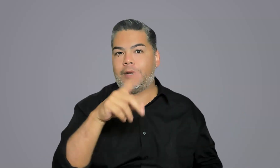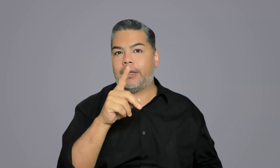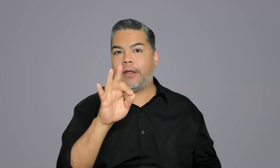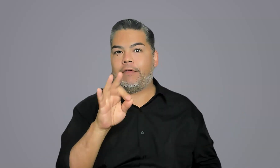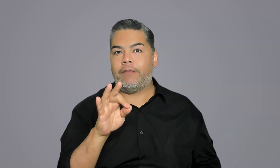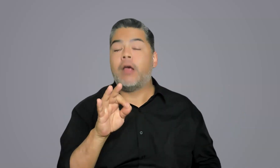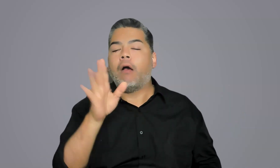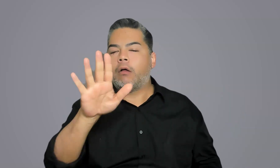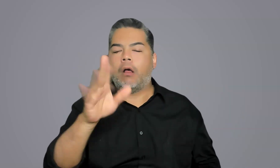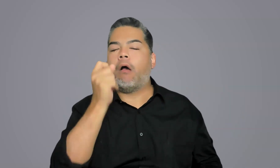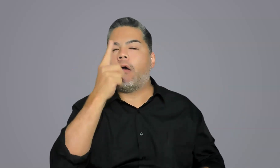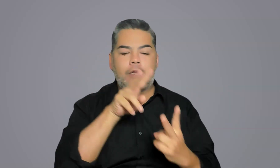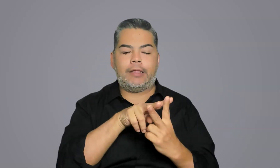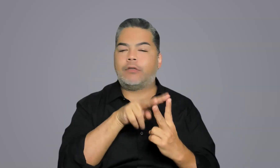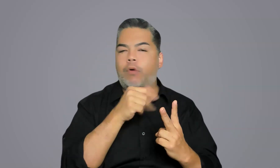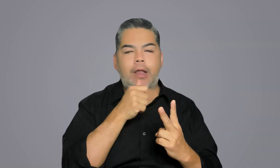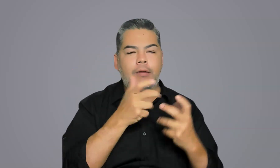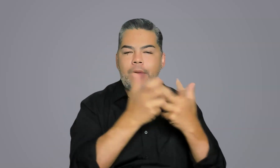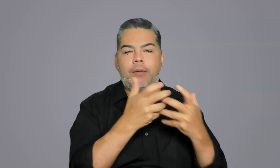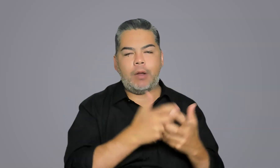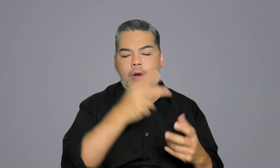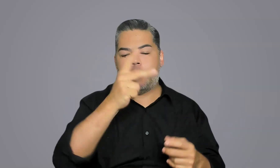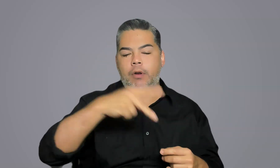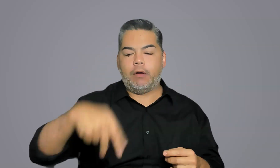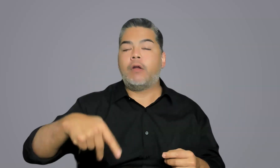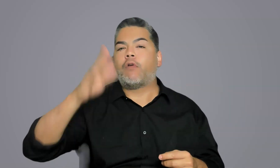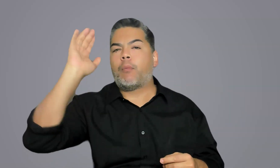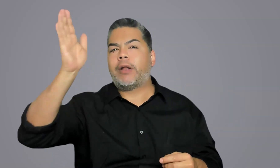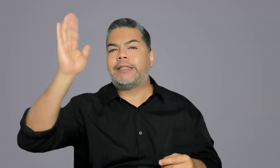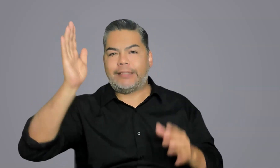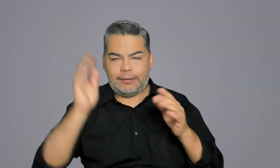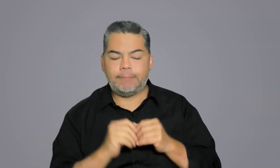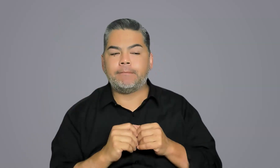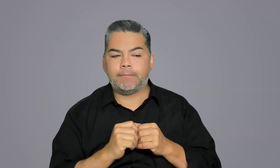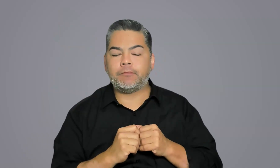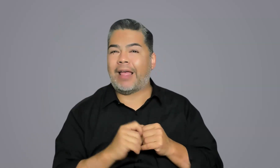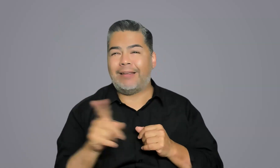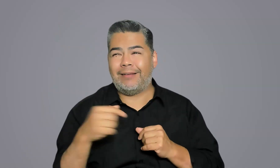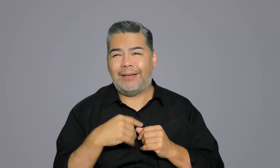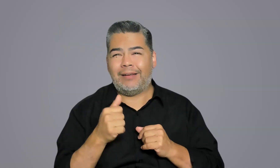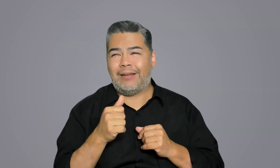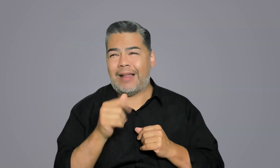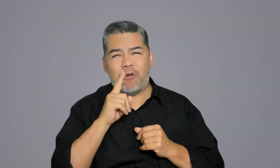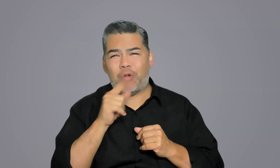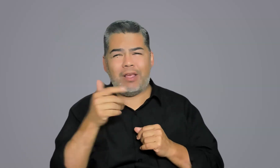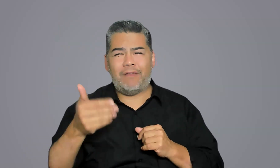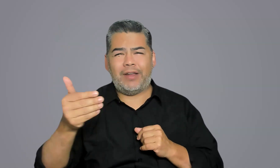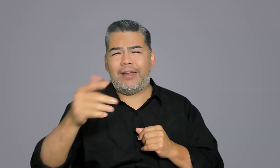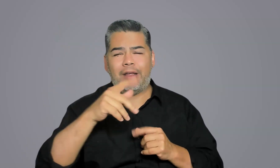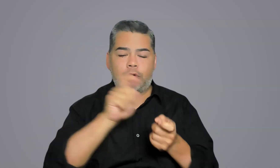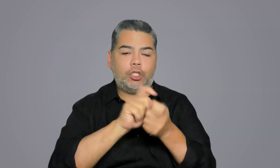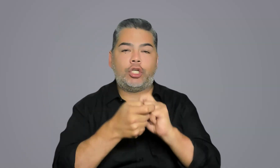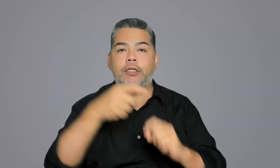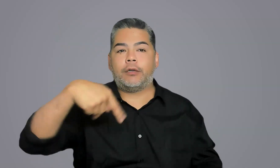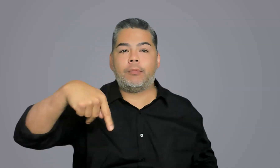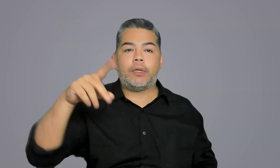types were never meant to be compatible. PowerPoints are used for presentations. It's very unlikely that they are ever produced to be in PDF format because PDFs have a